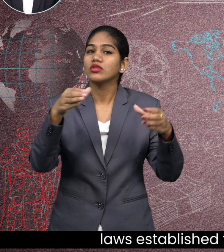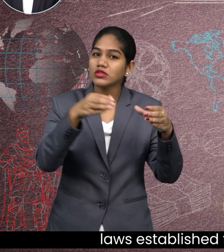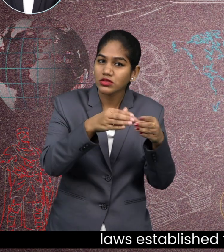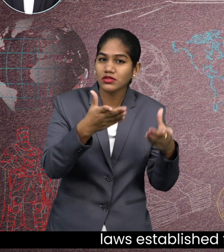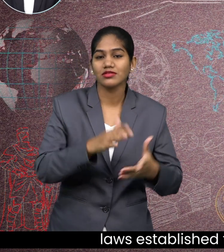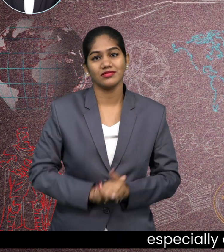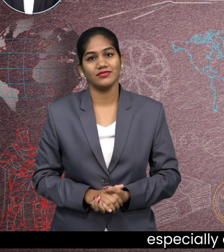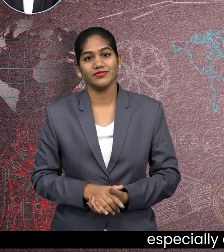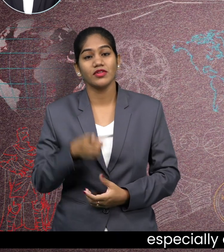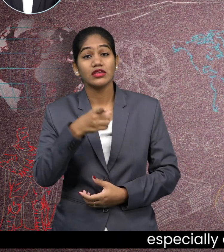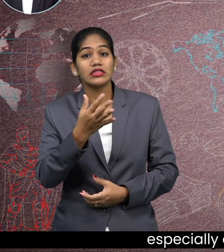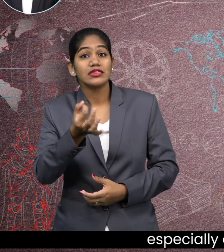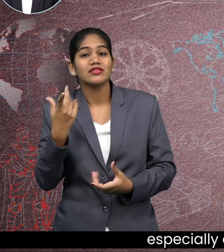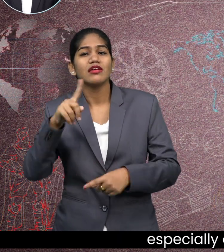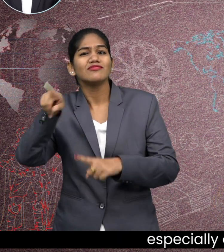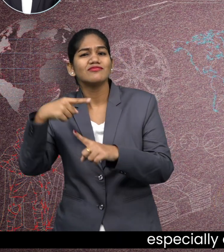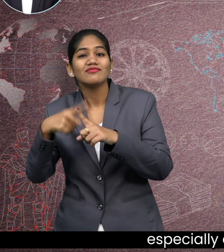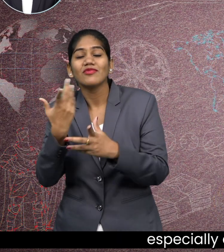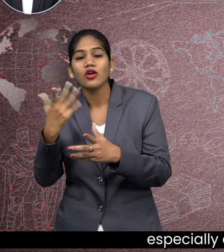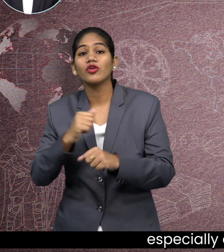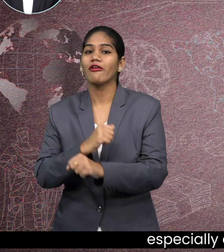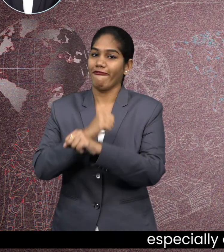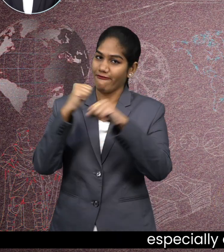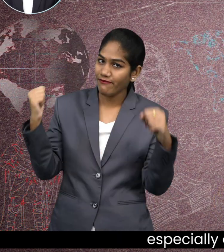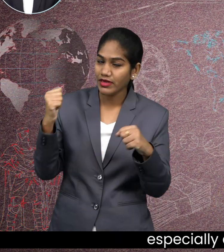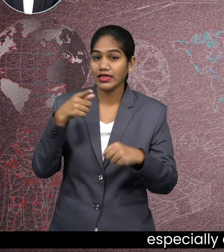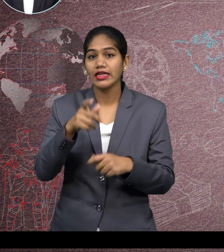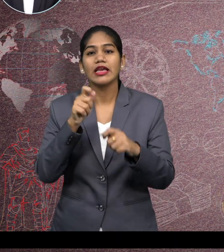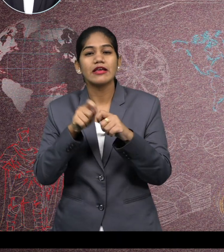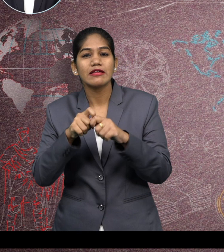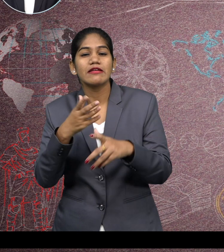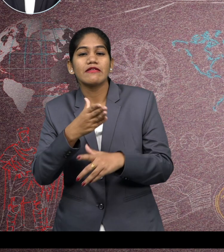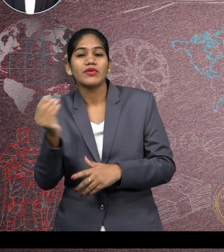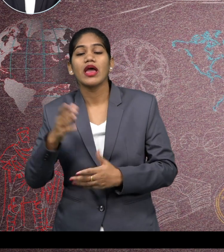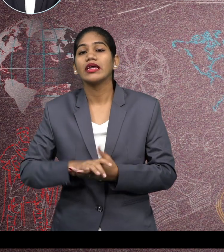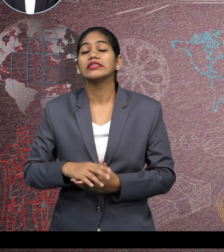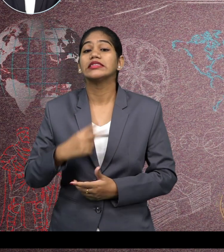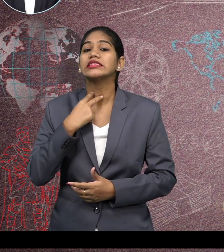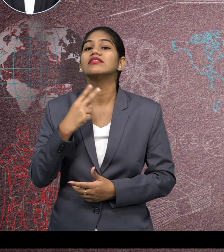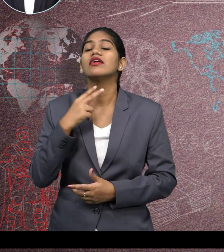community, especially about freedom of action and speech.